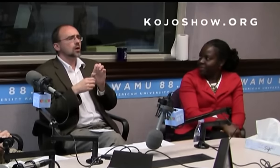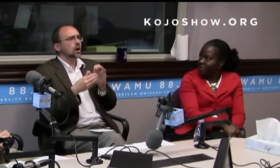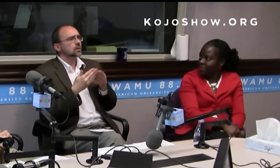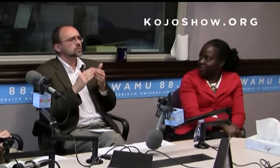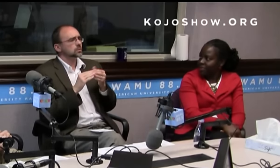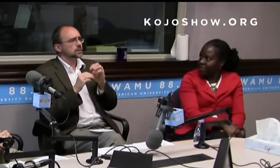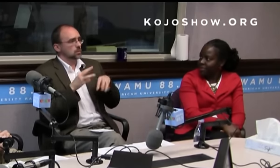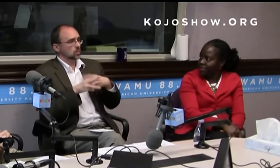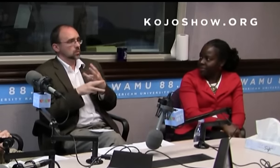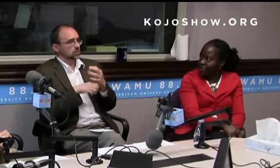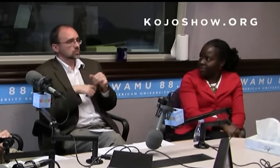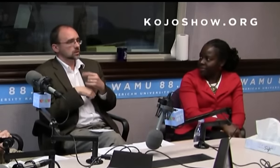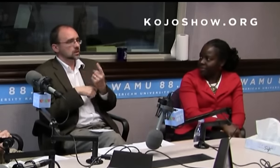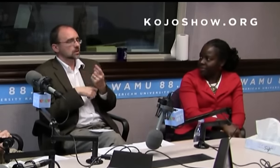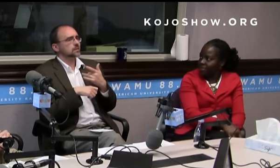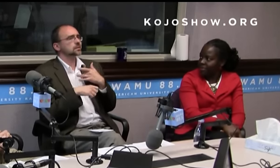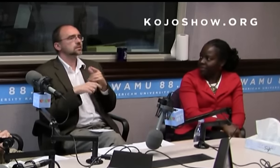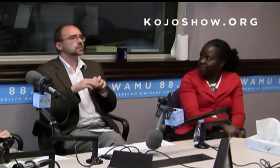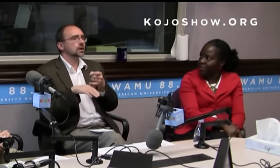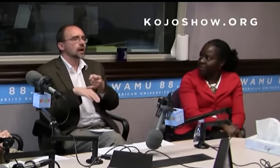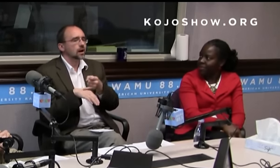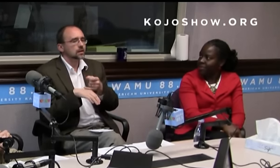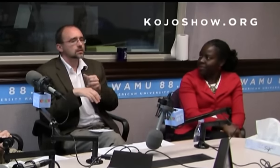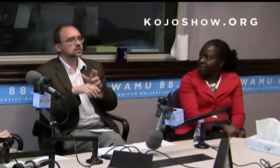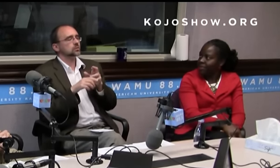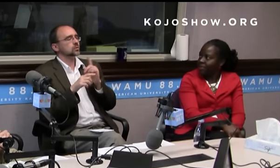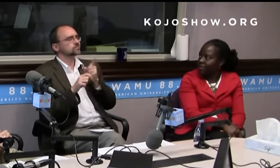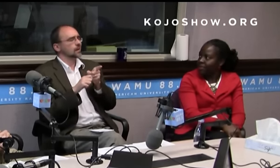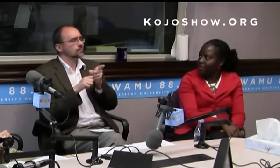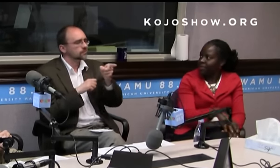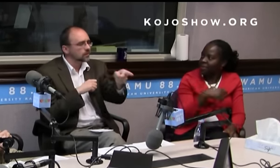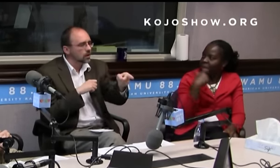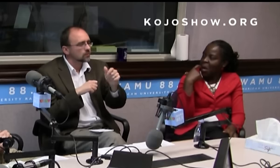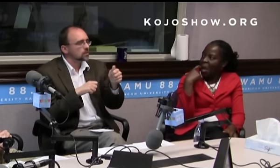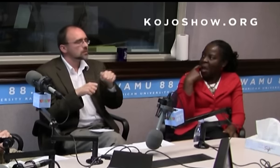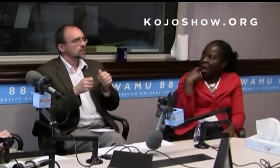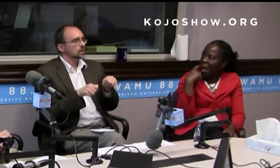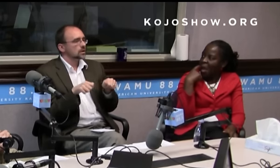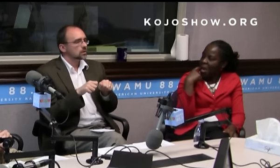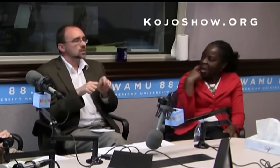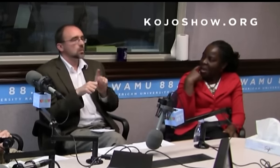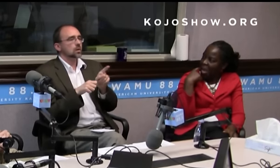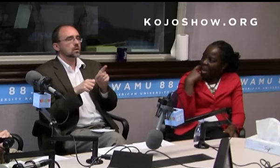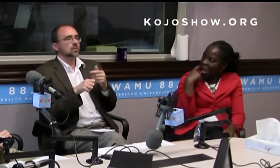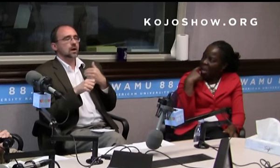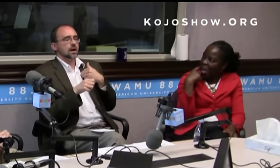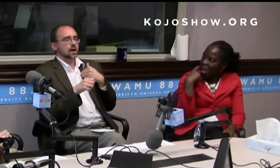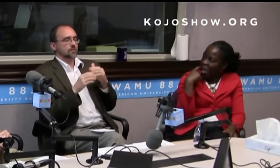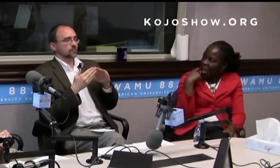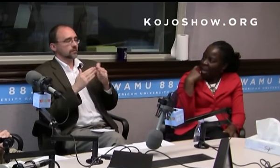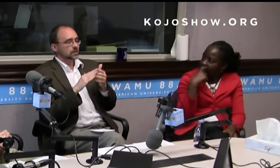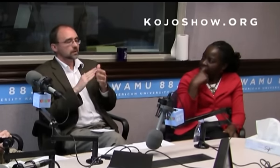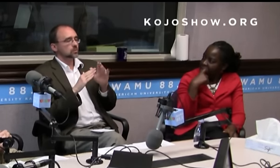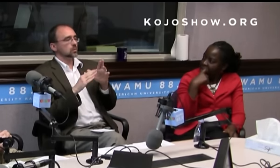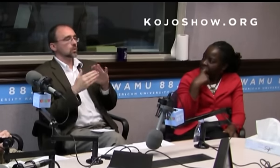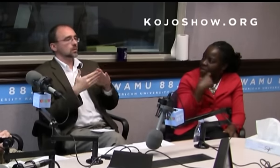people, it's languages of human beings. There are communities around the world, specific islands maybe that are a isolated or those that are more